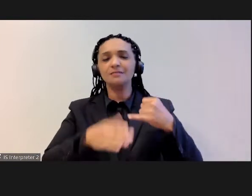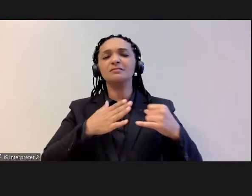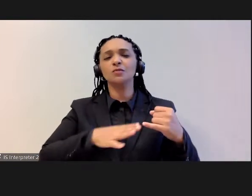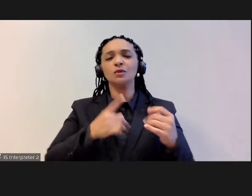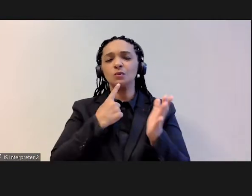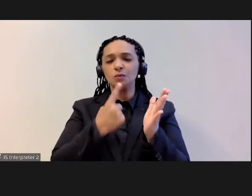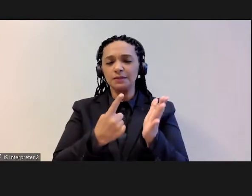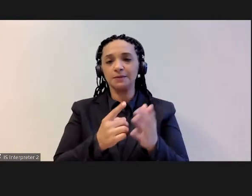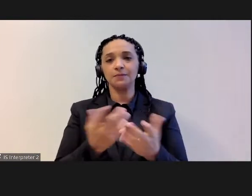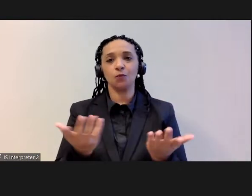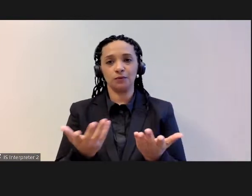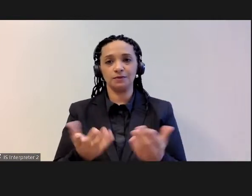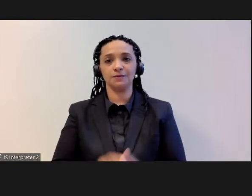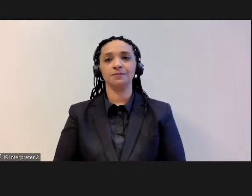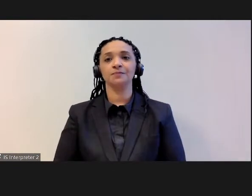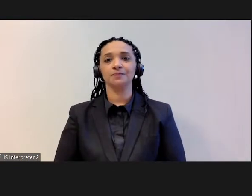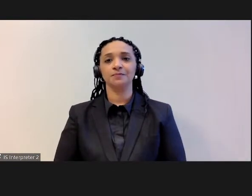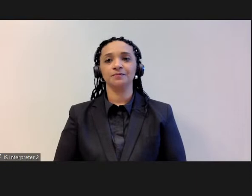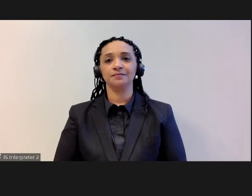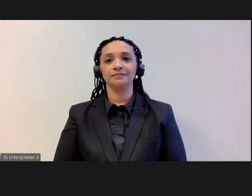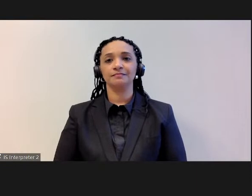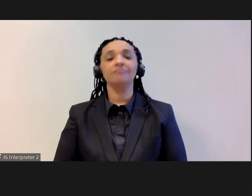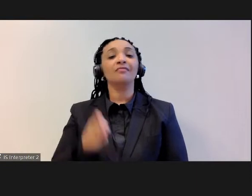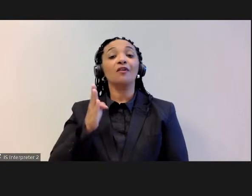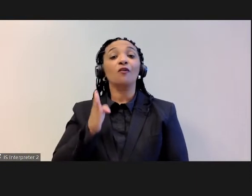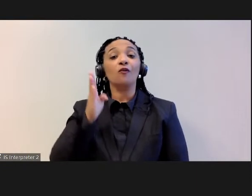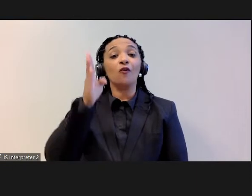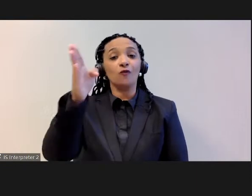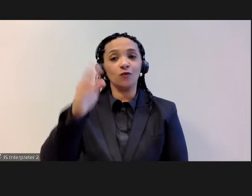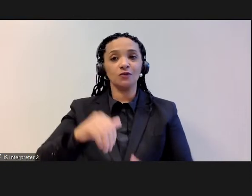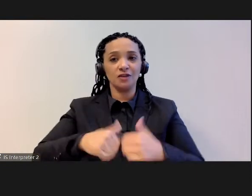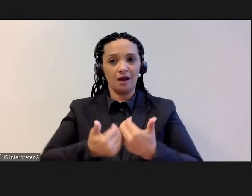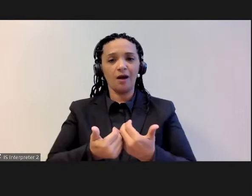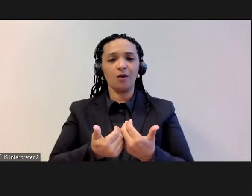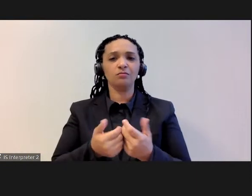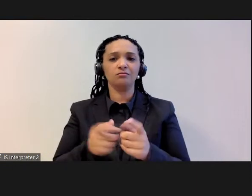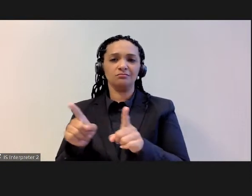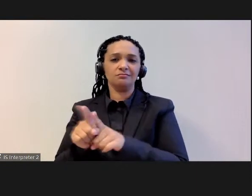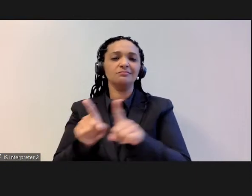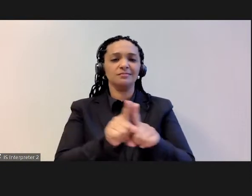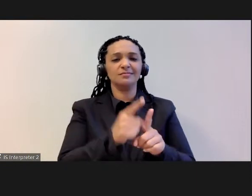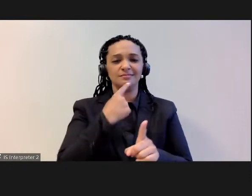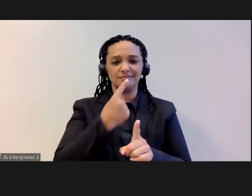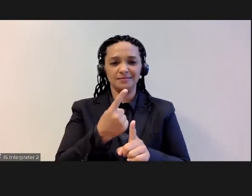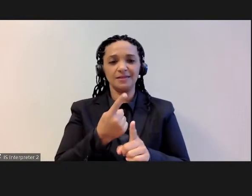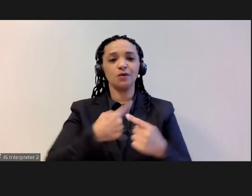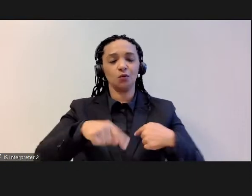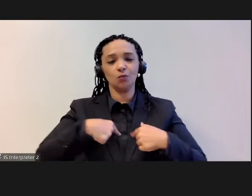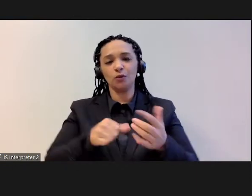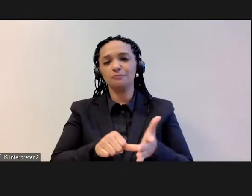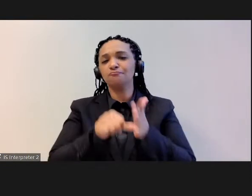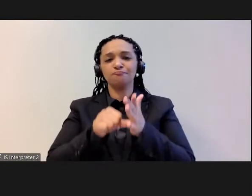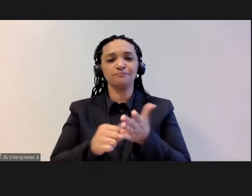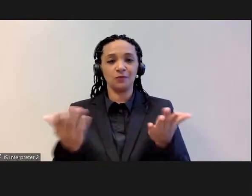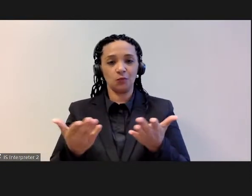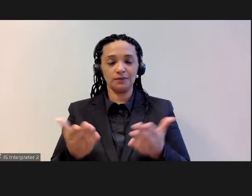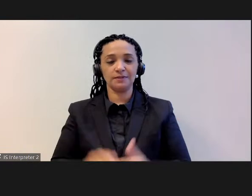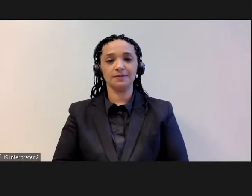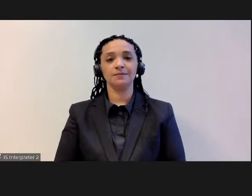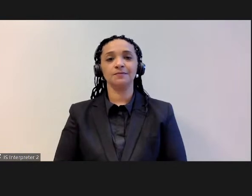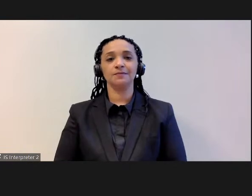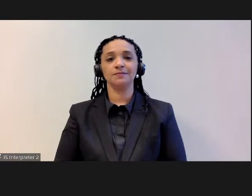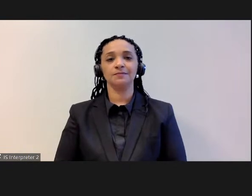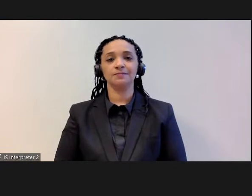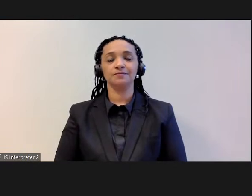of things on the way forward, as other colleagues have done, and just stress a couple of things. One is